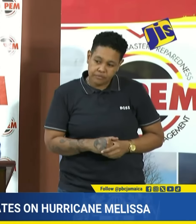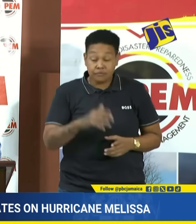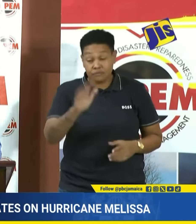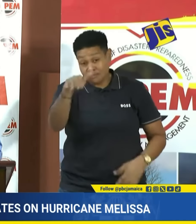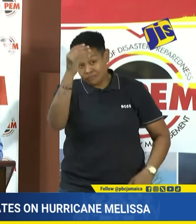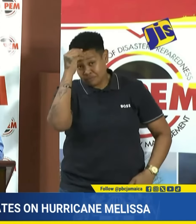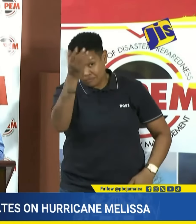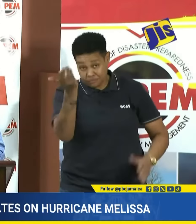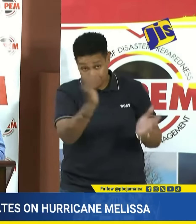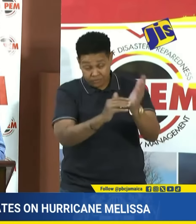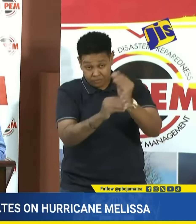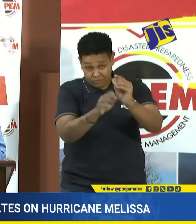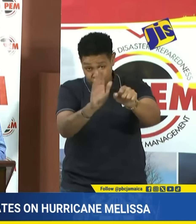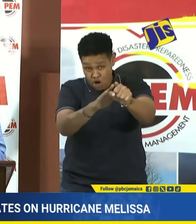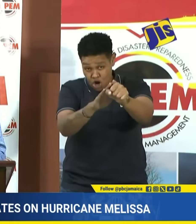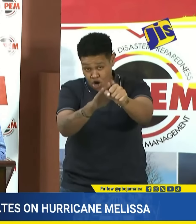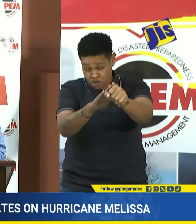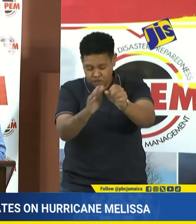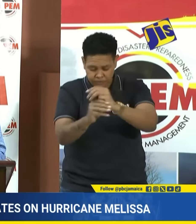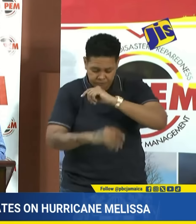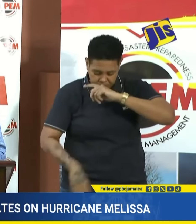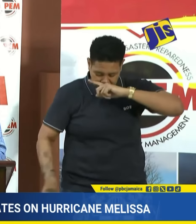Let me just again caution